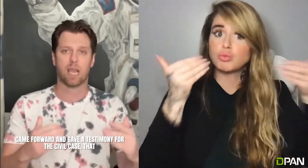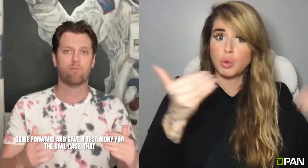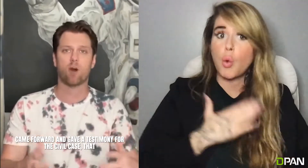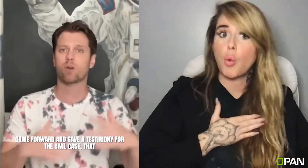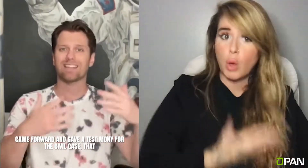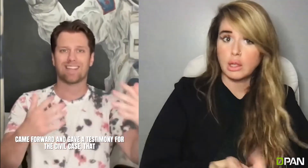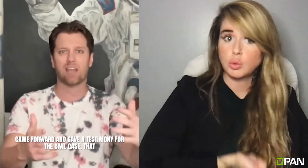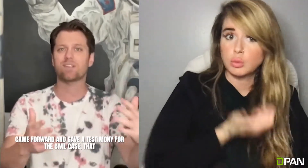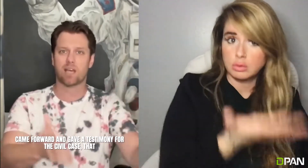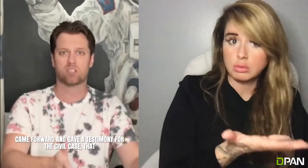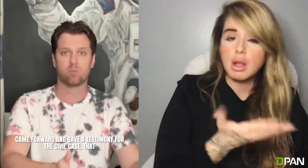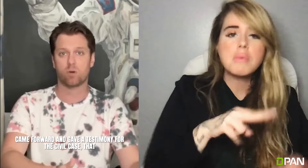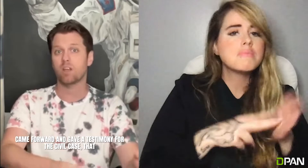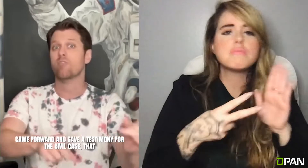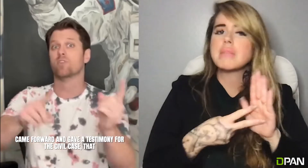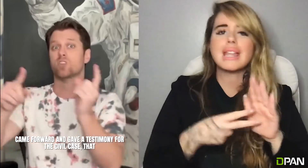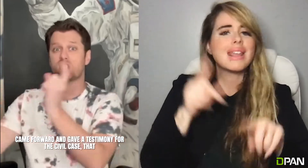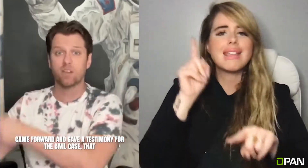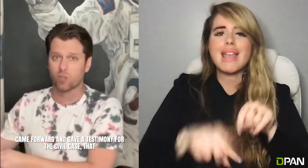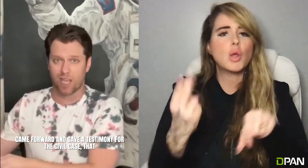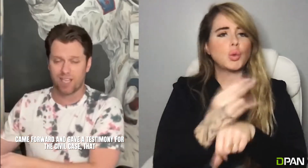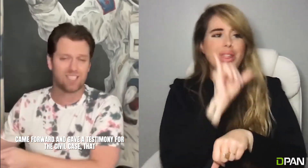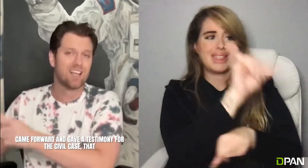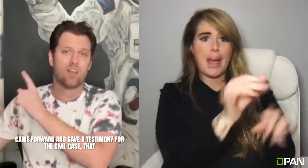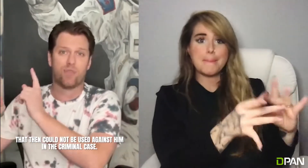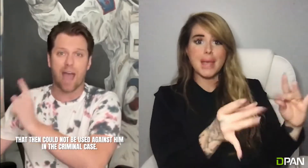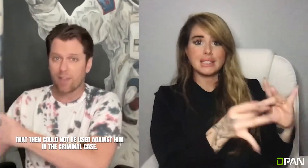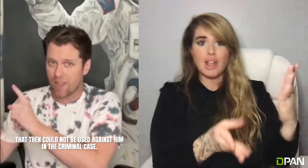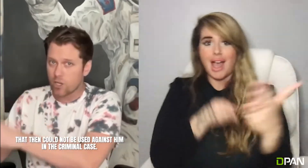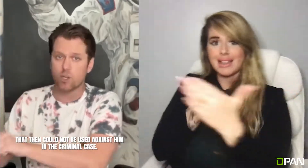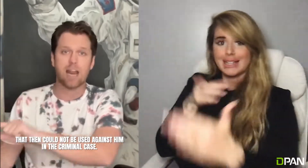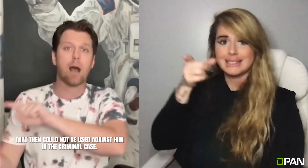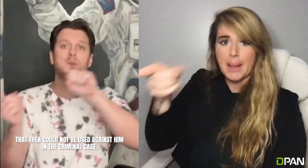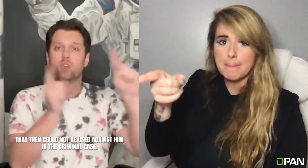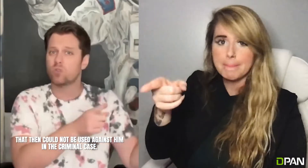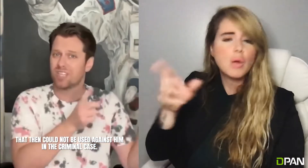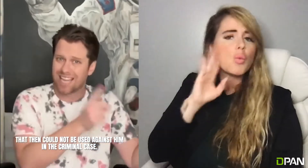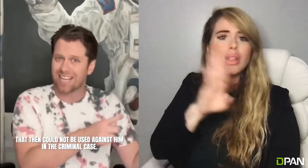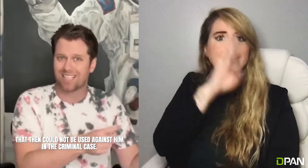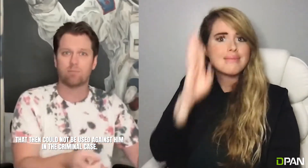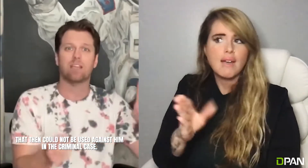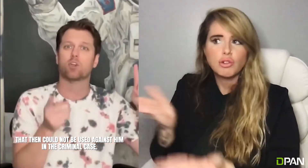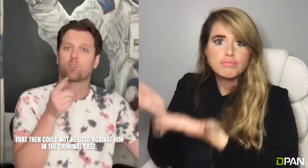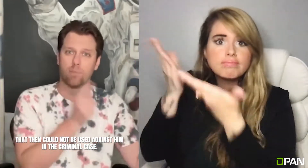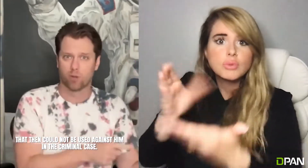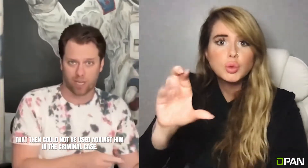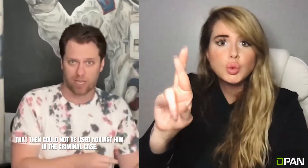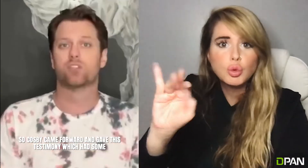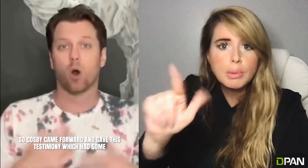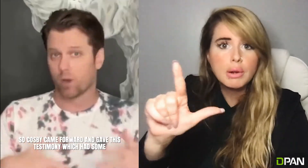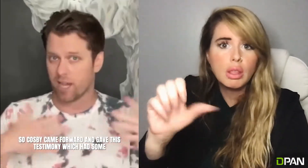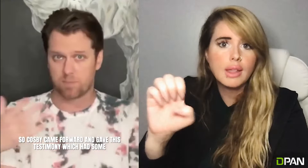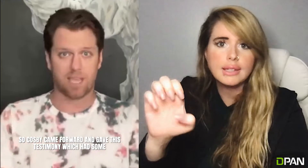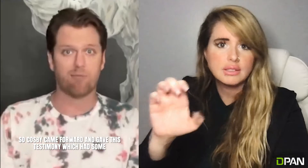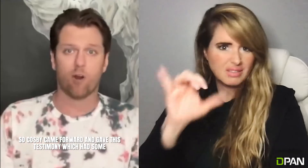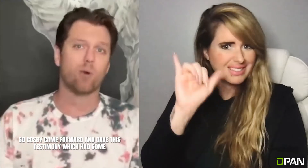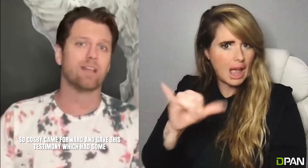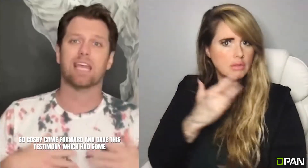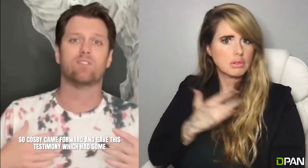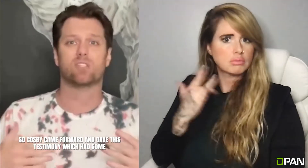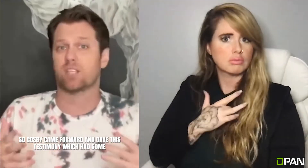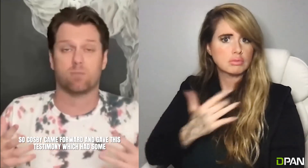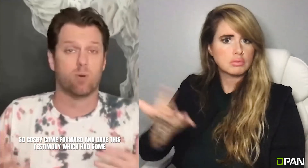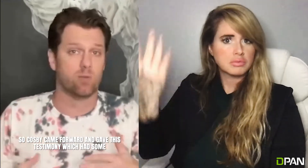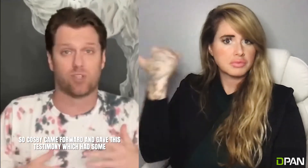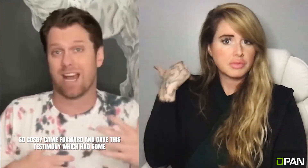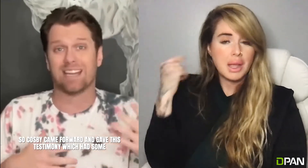if he came forward and gave a testimony for the civil case, that then could not be used against him in the criminal case. So Cosby came forward and